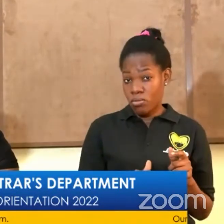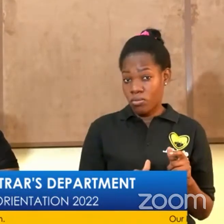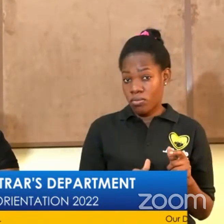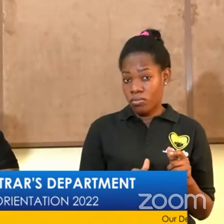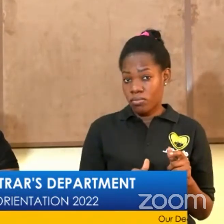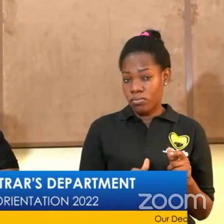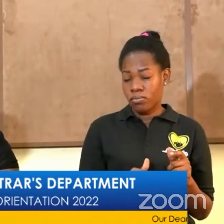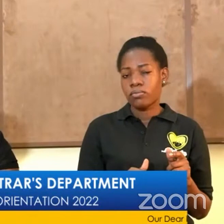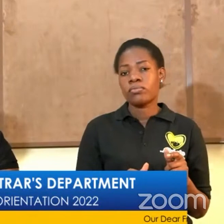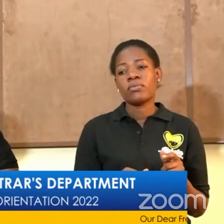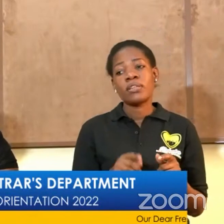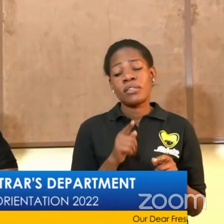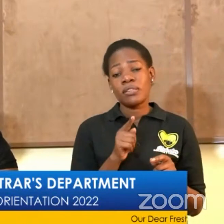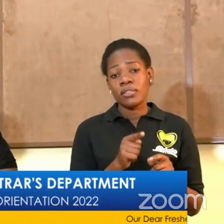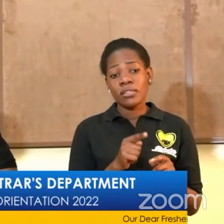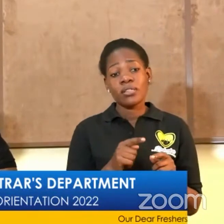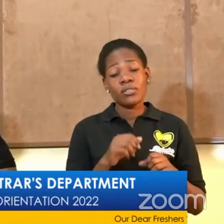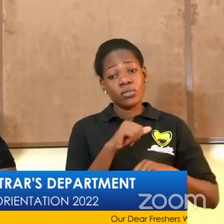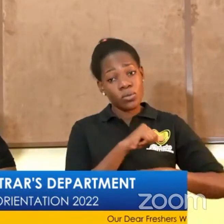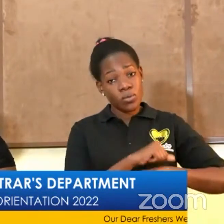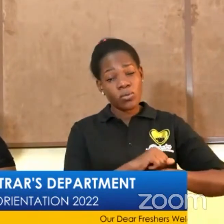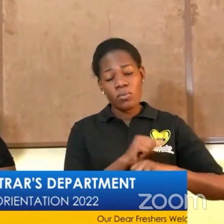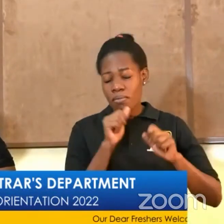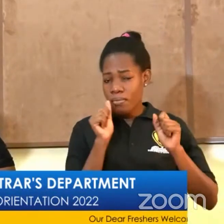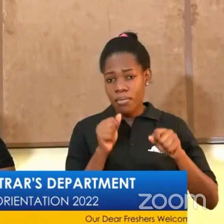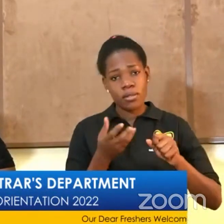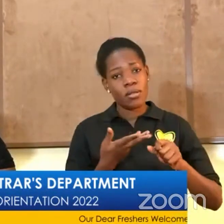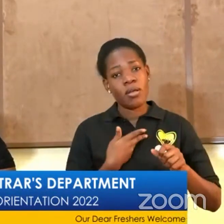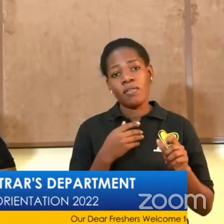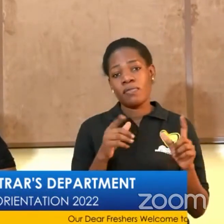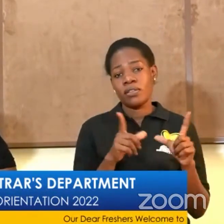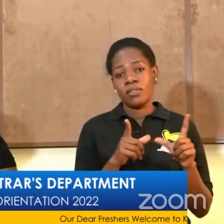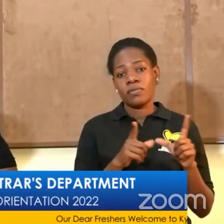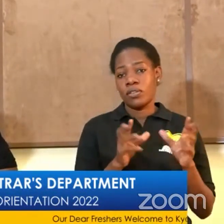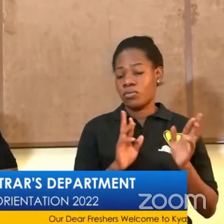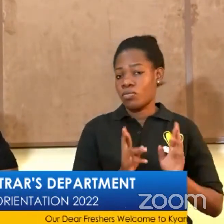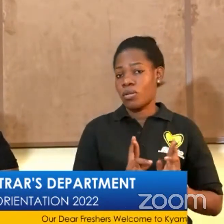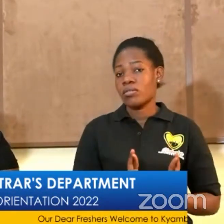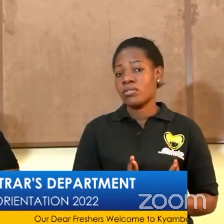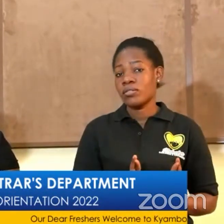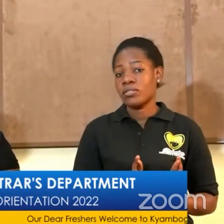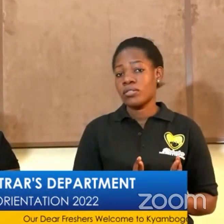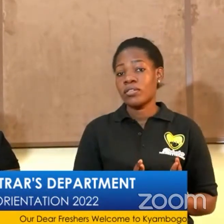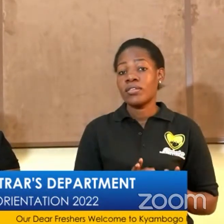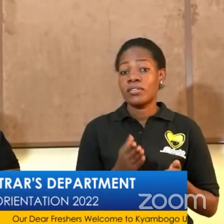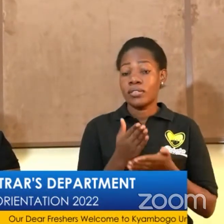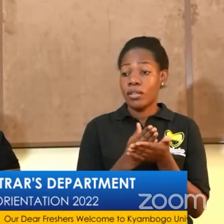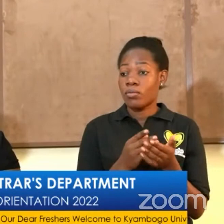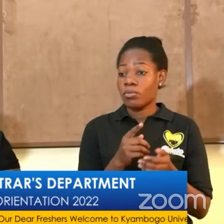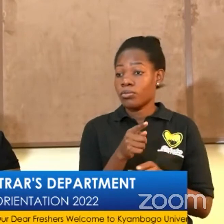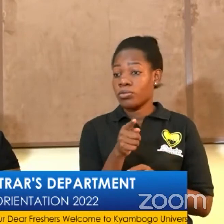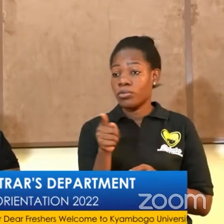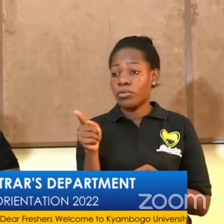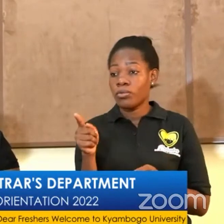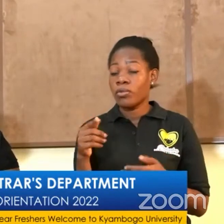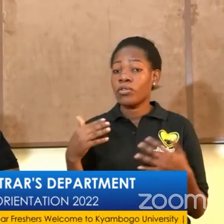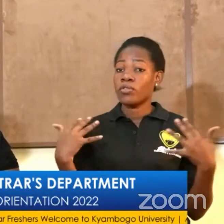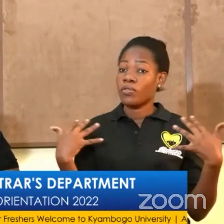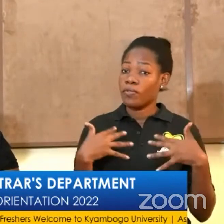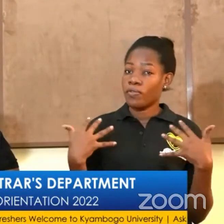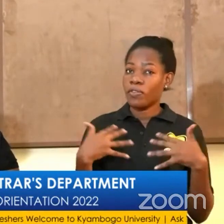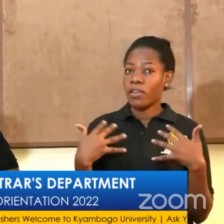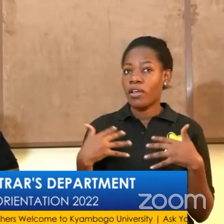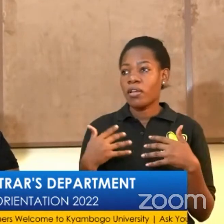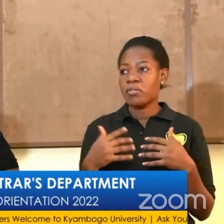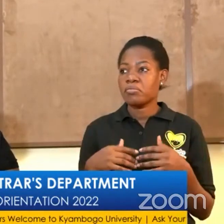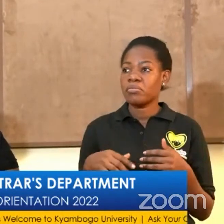to have your certificates ready for you for picking. Some of you fear to go to